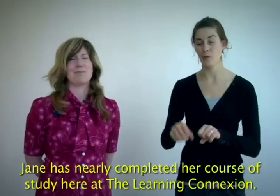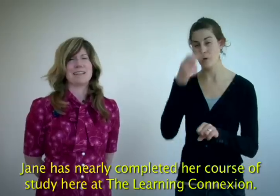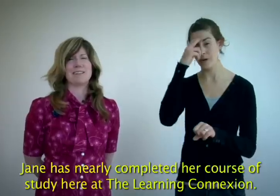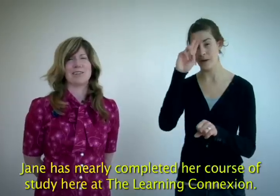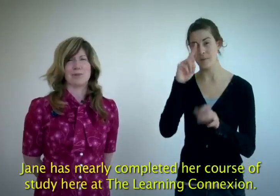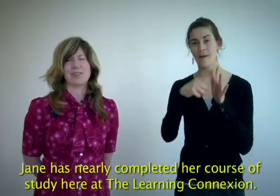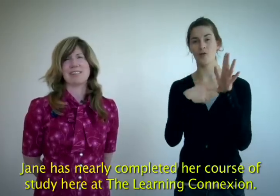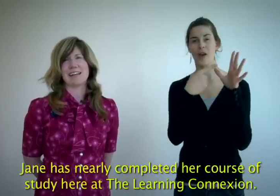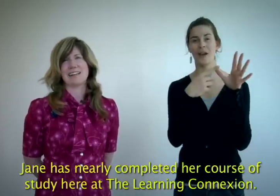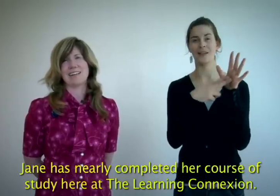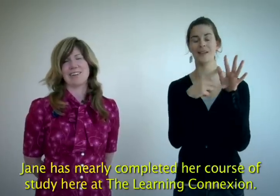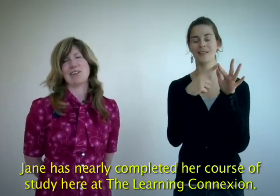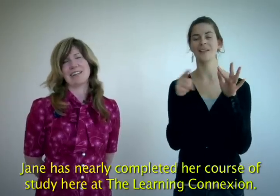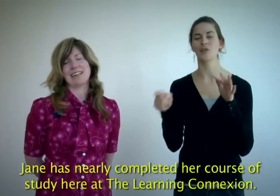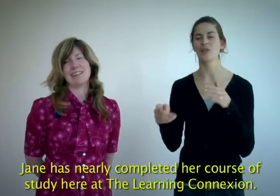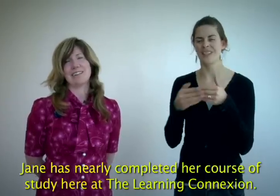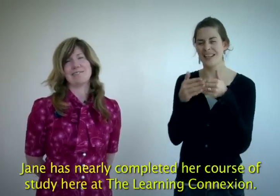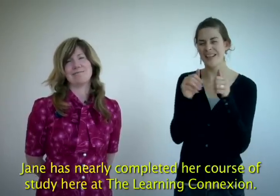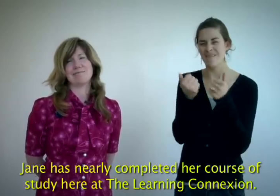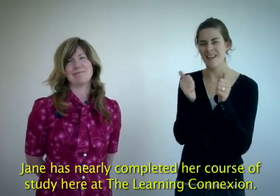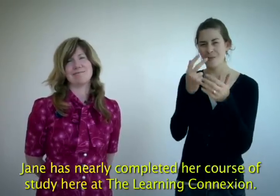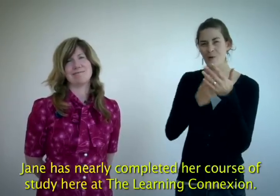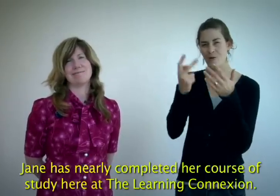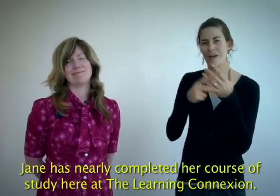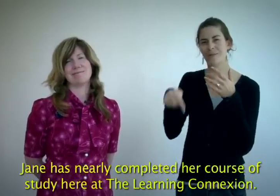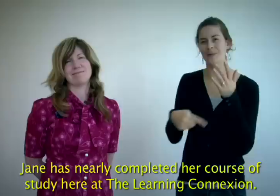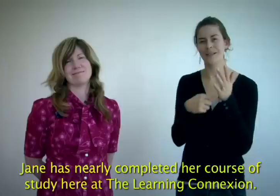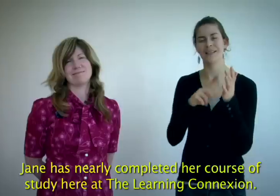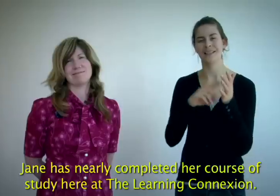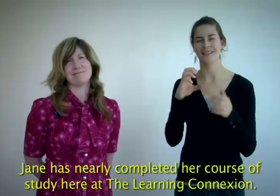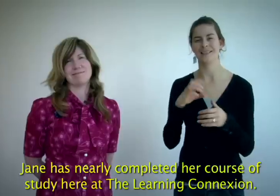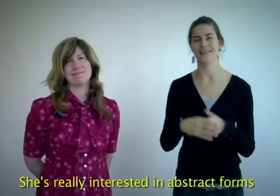Nearly completed her course of study here at the Learning Connection.